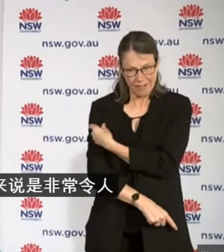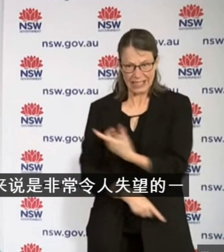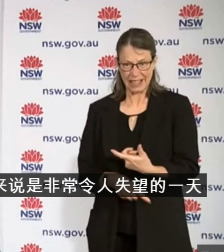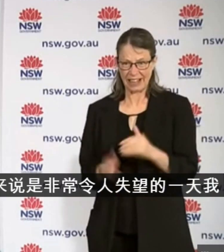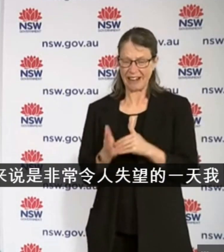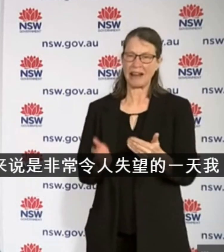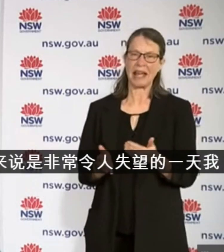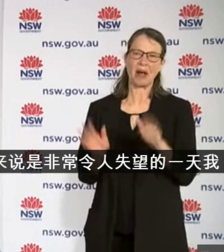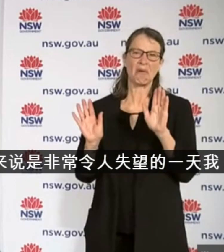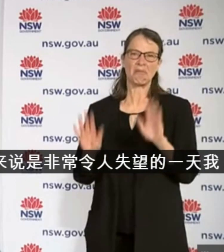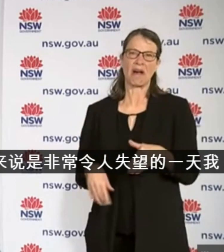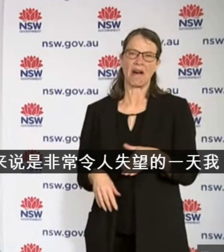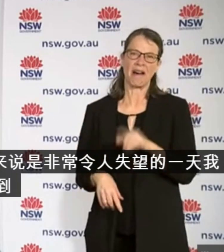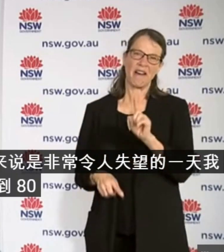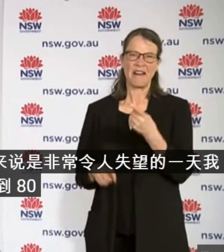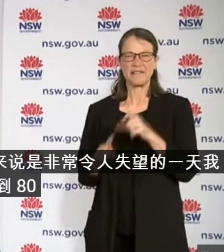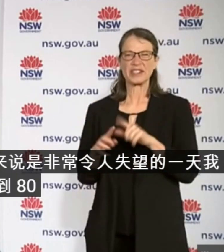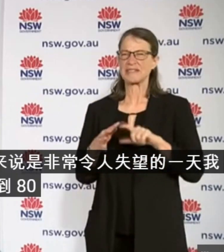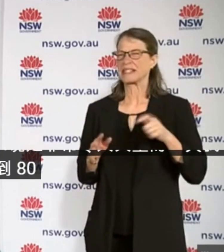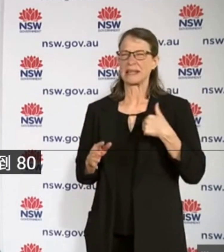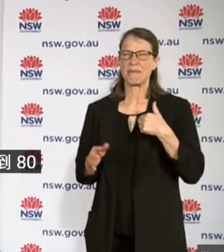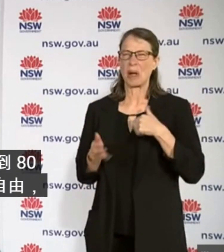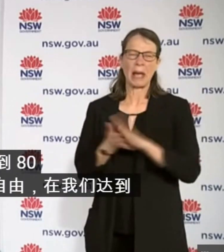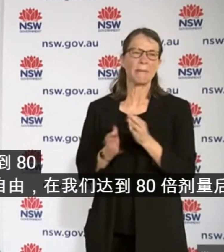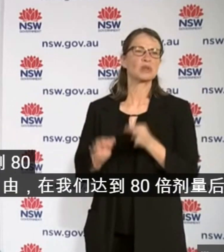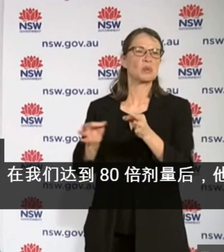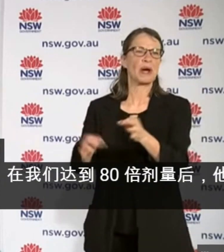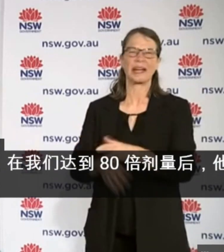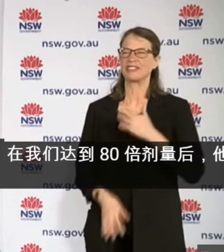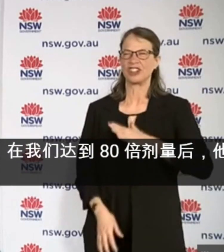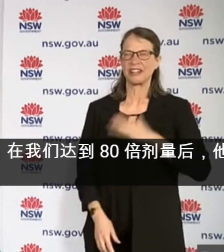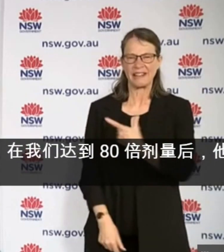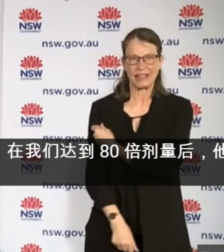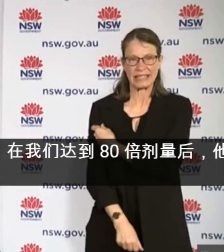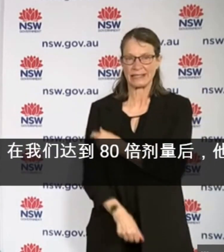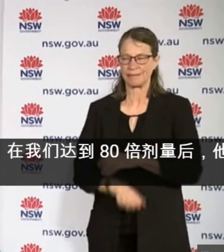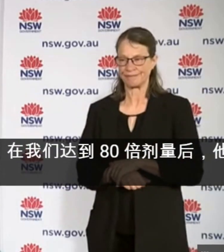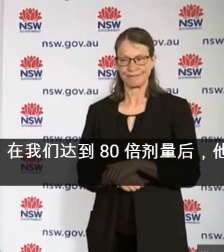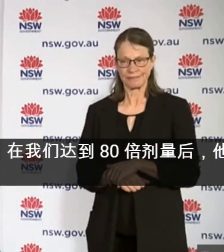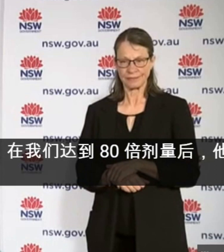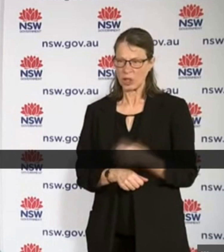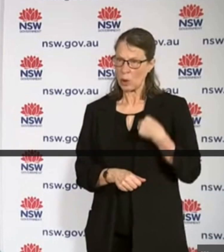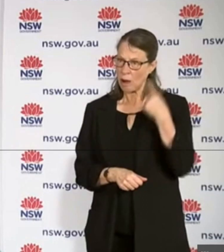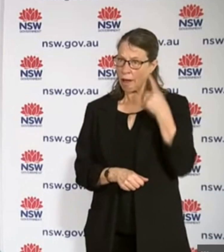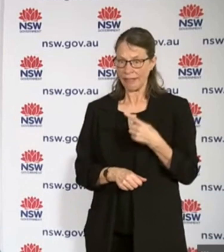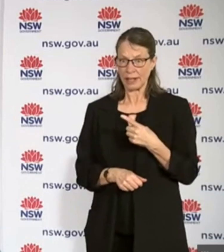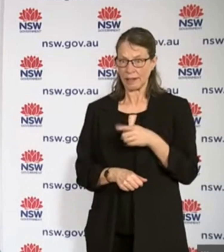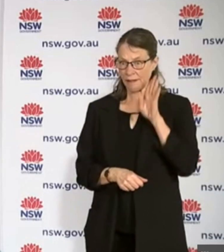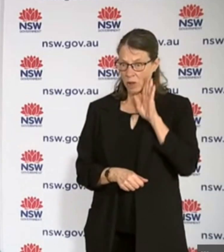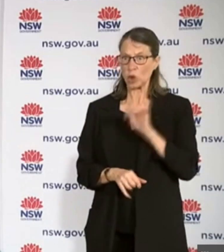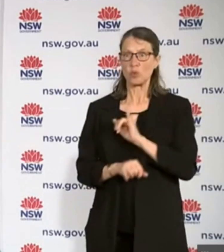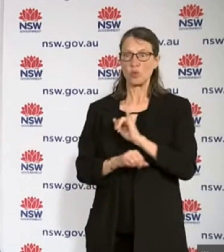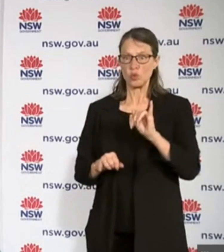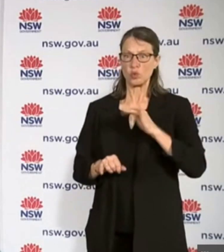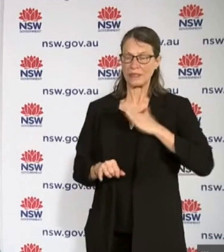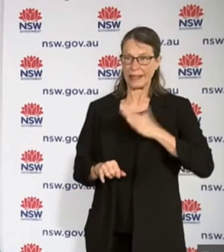aren't vaccinated. I think they assumed that once we hit 80% double dose that they would have certain freedoms. They'll have to wait at least 4 or 5 weeks after